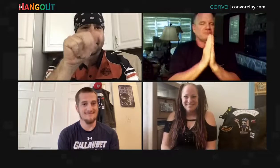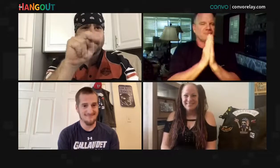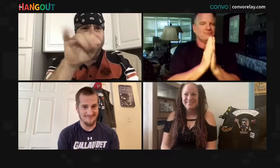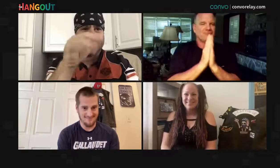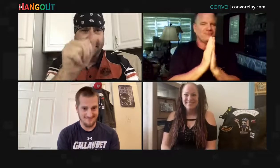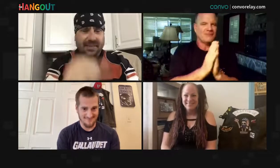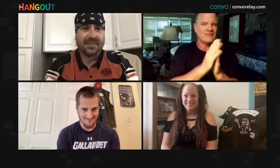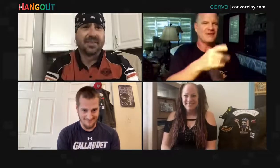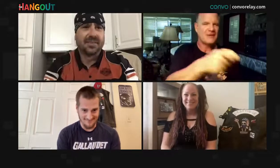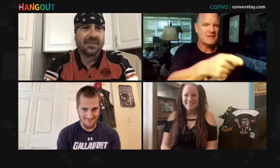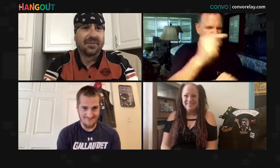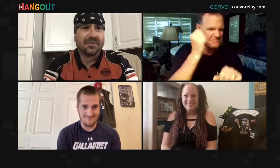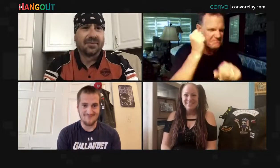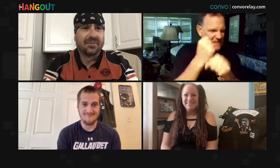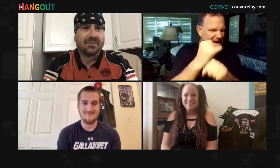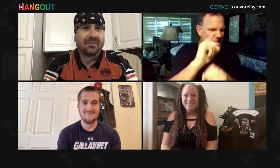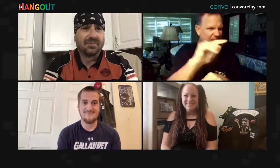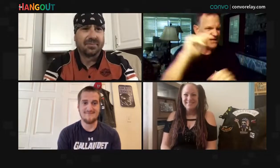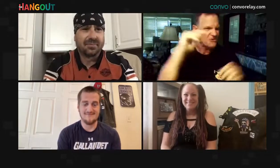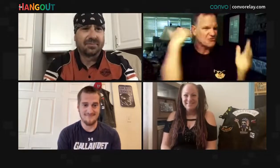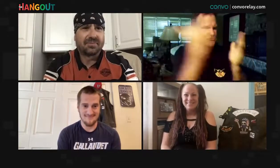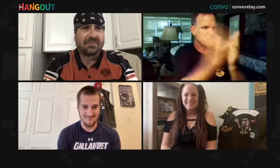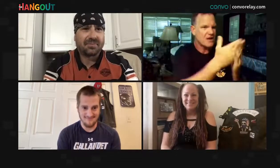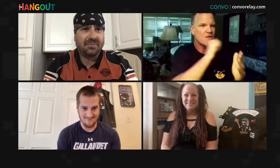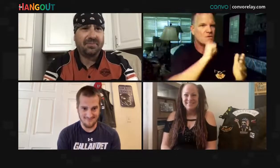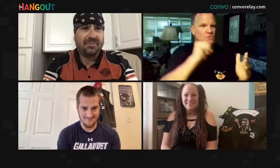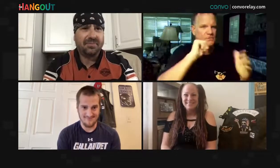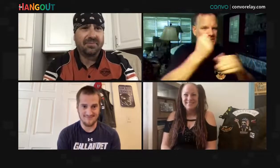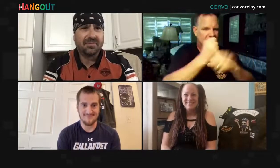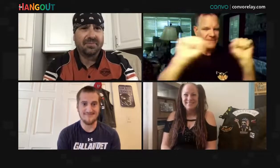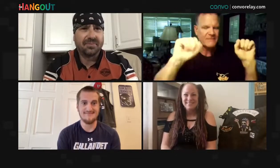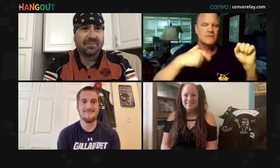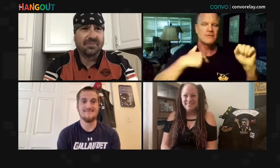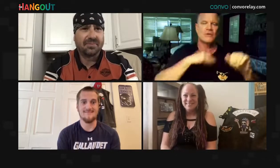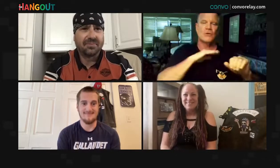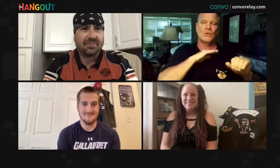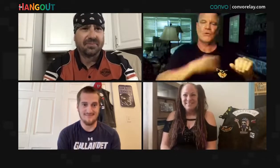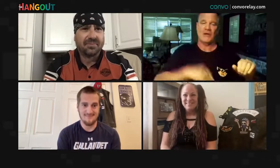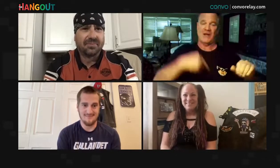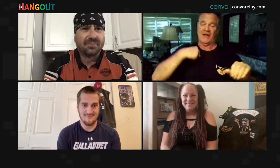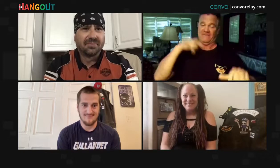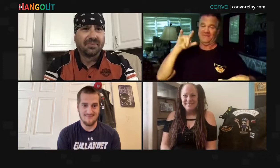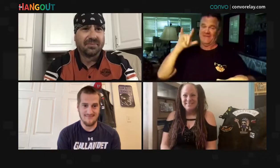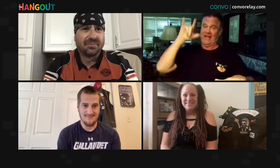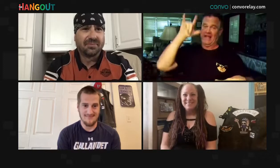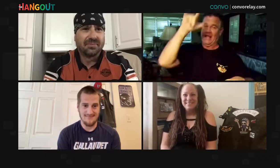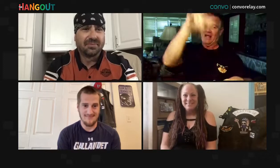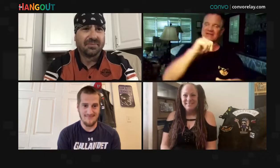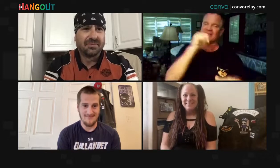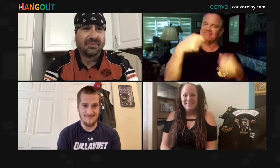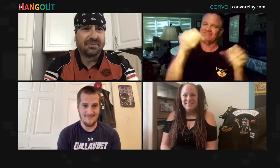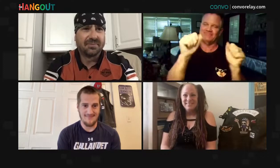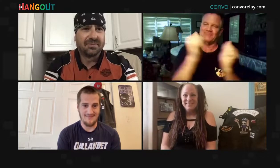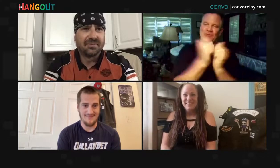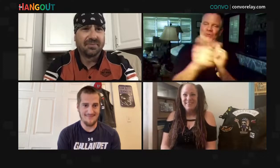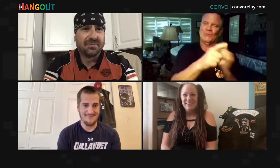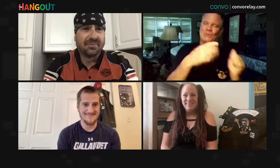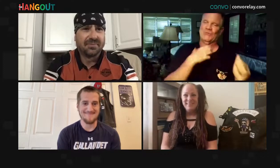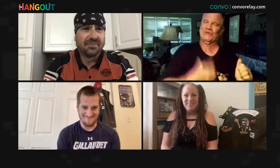Yeah. So I was so worried about you. This is Sean. Kim, you made it to Arizona safely. And when you got there, I was so relieved. I